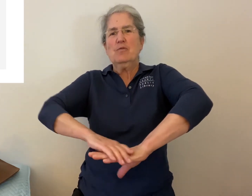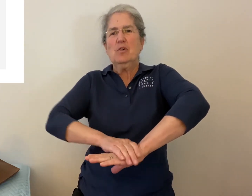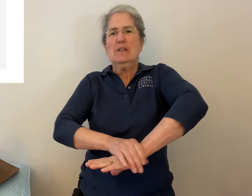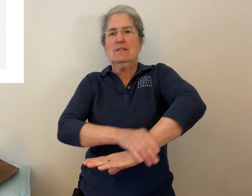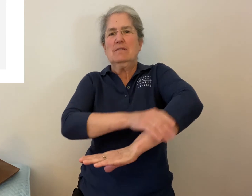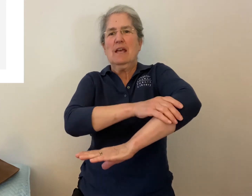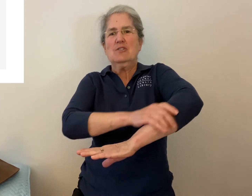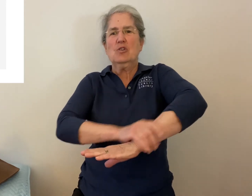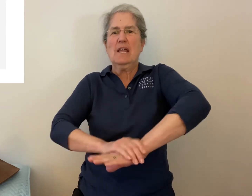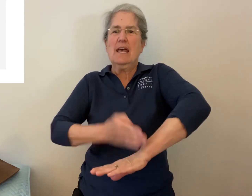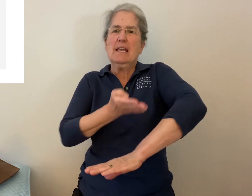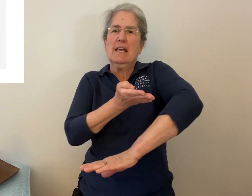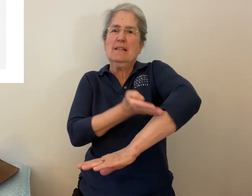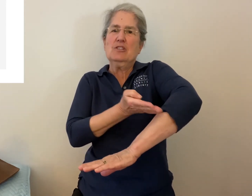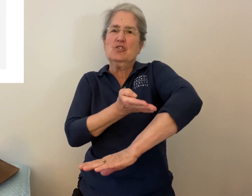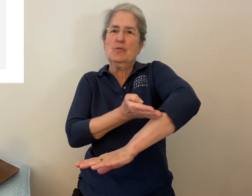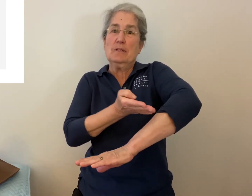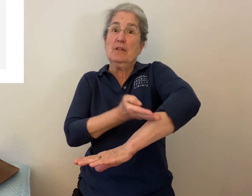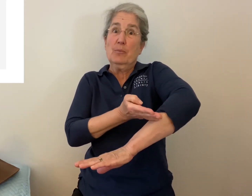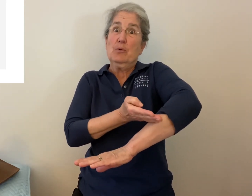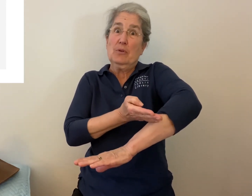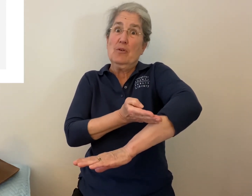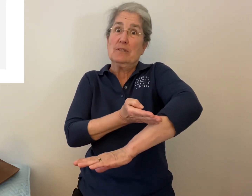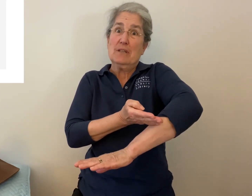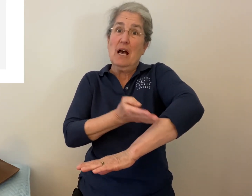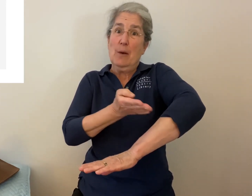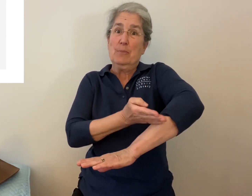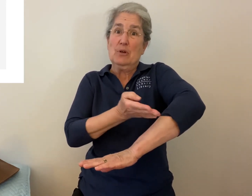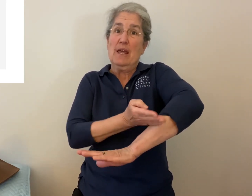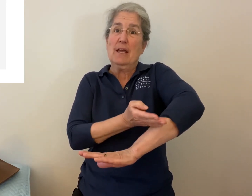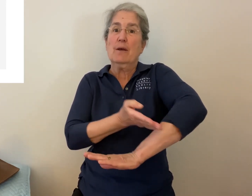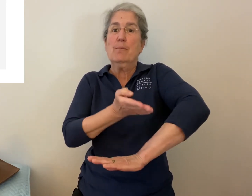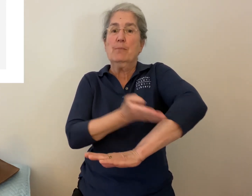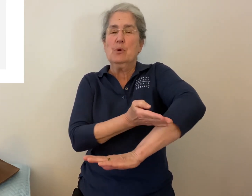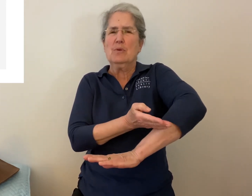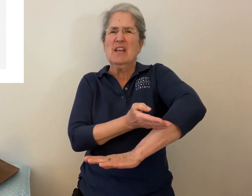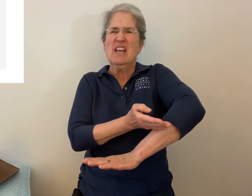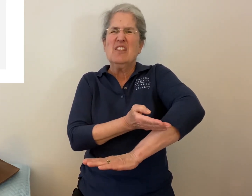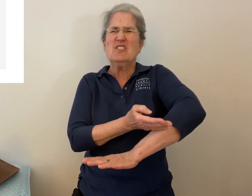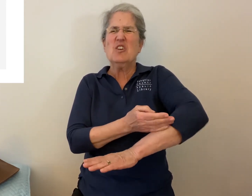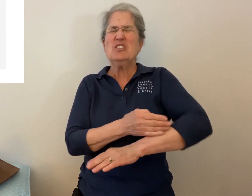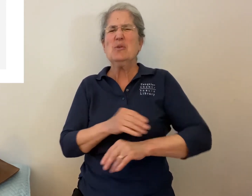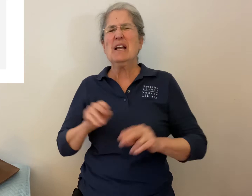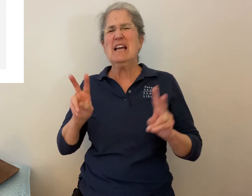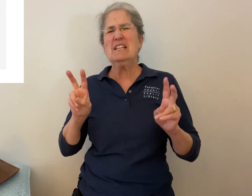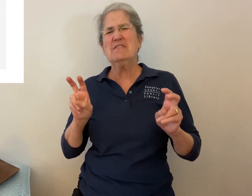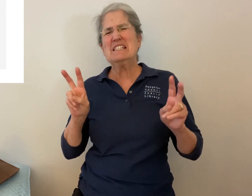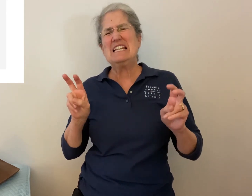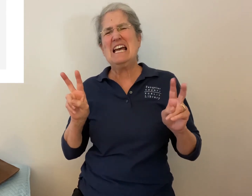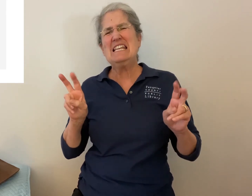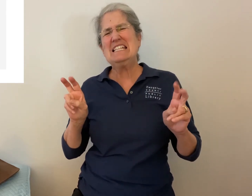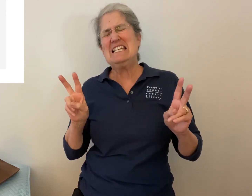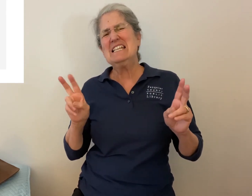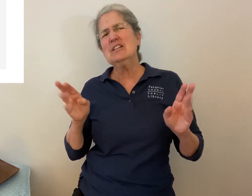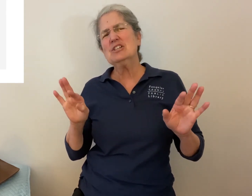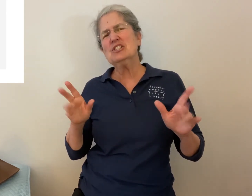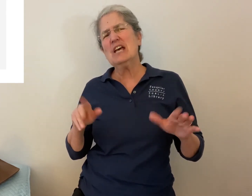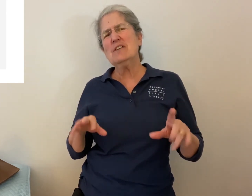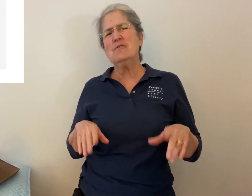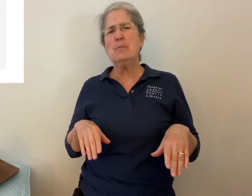foot and your leg, and this shows that the boot goes up your leg, boot. There's also a kind of signed English sign for